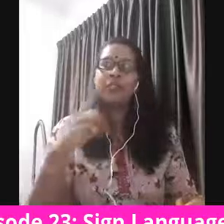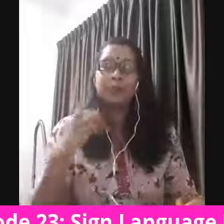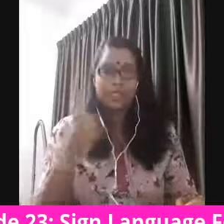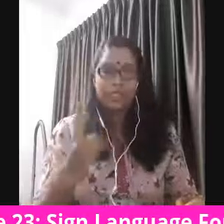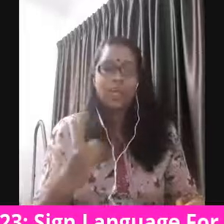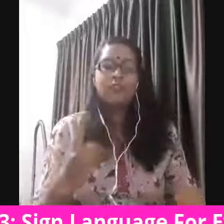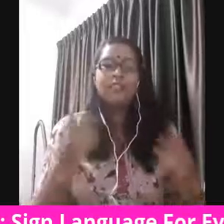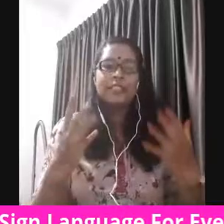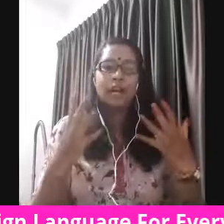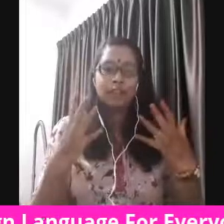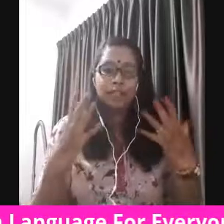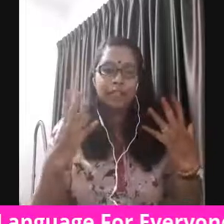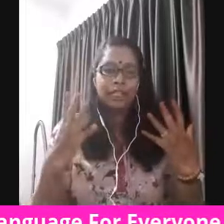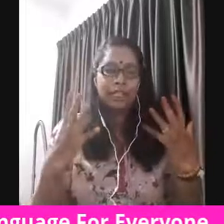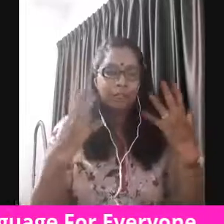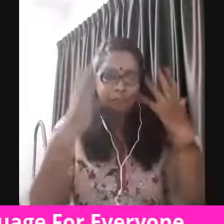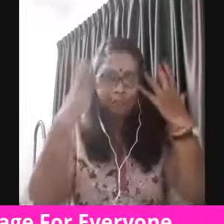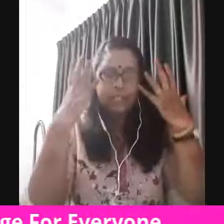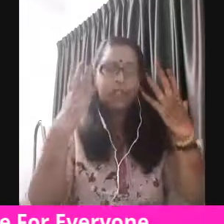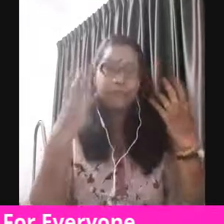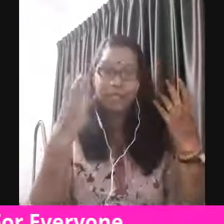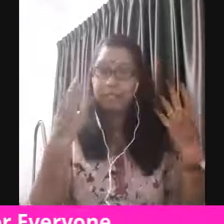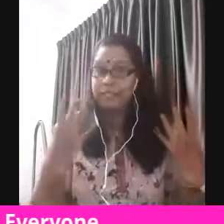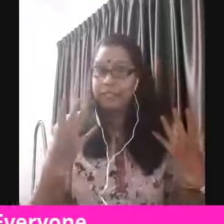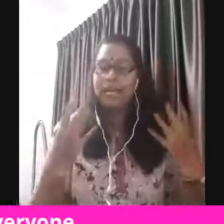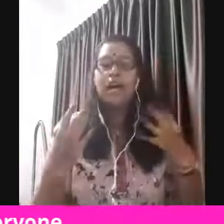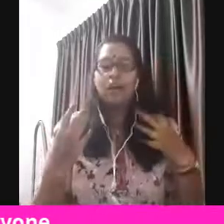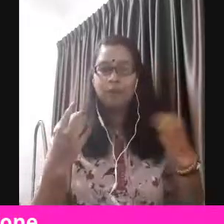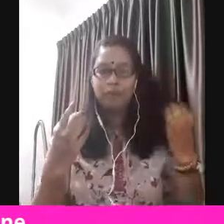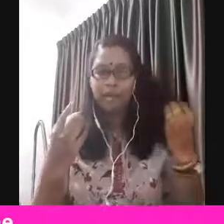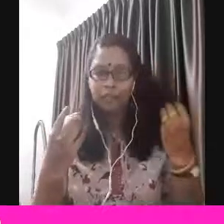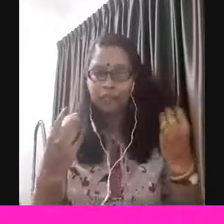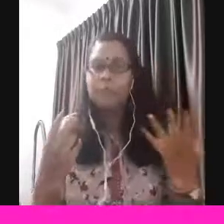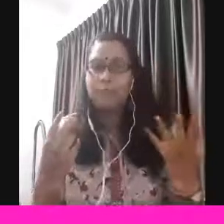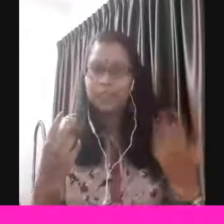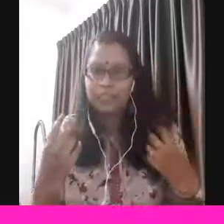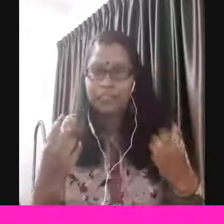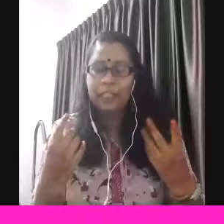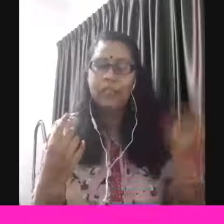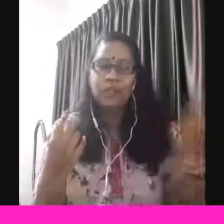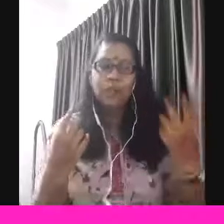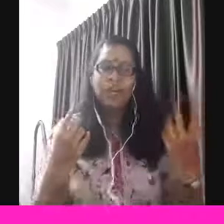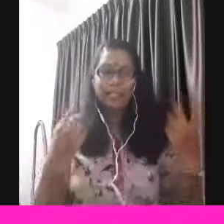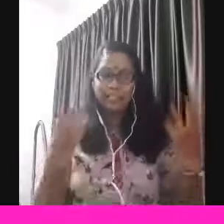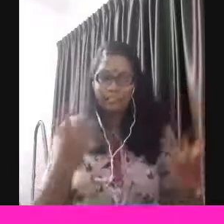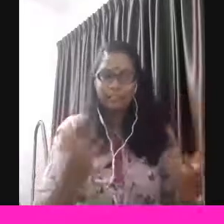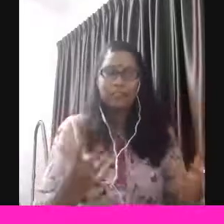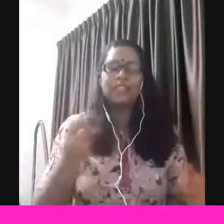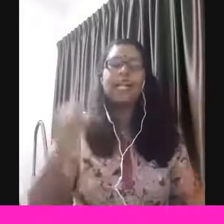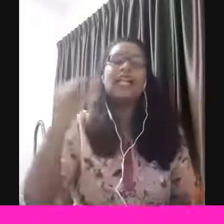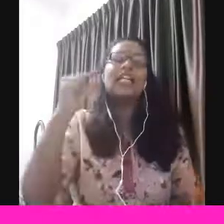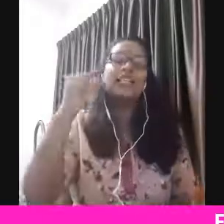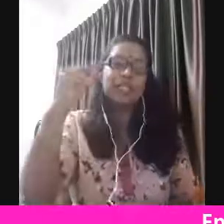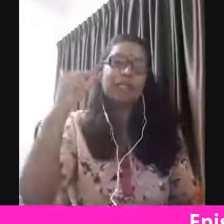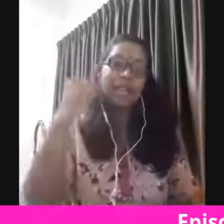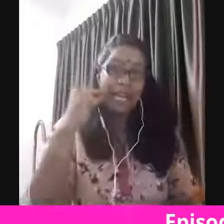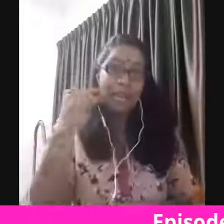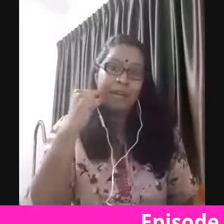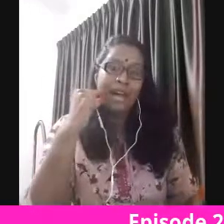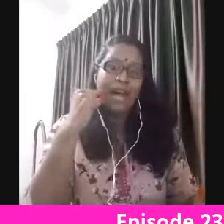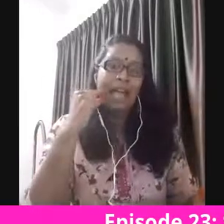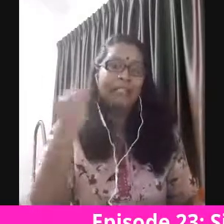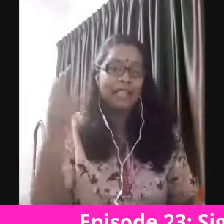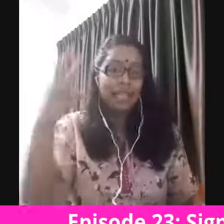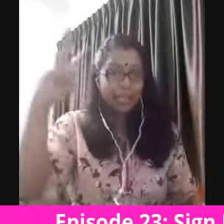these students will see our face like figure. For me, I got rambut kerinting. So they will use G, my